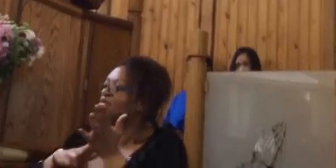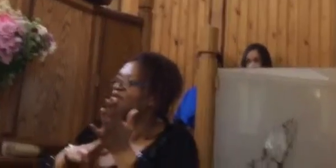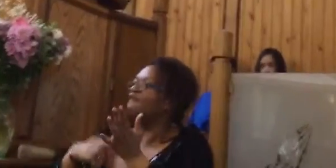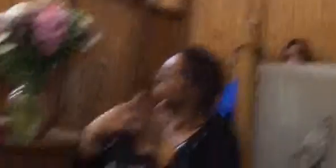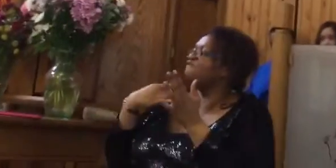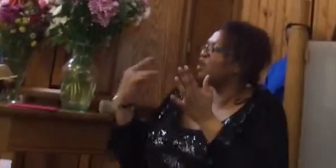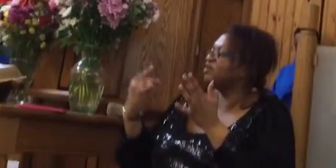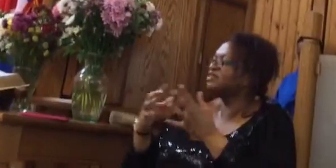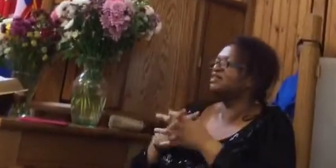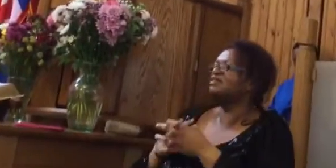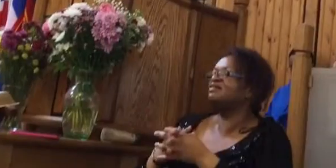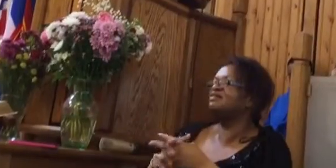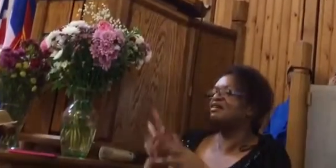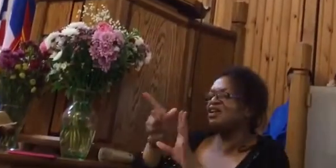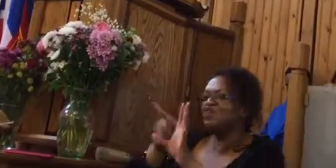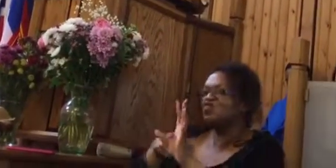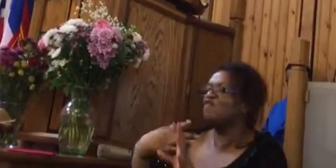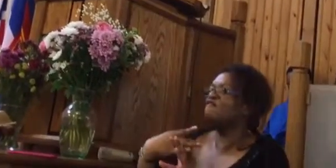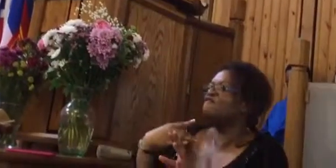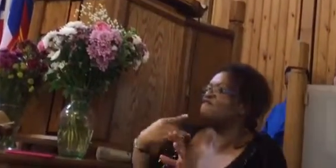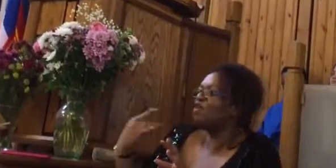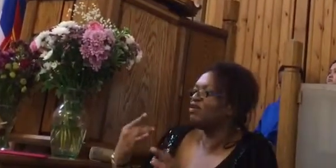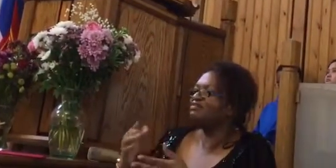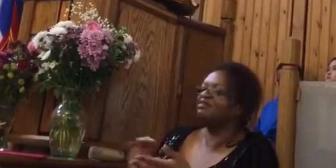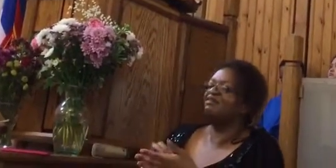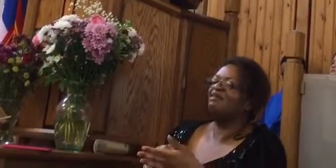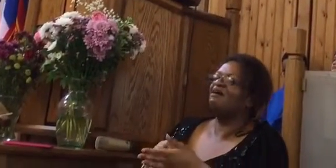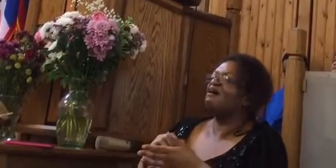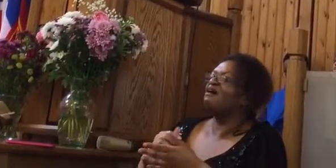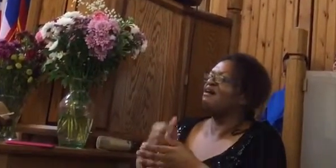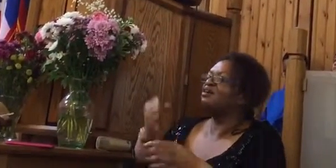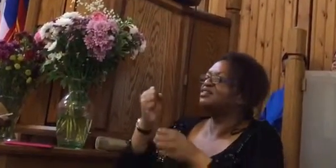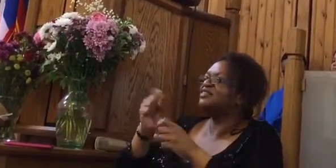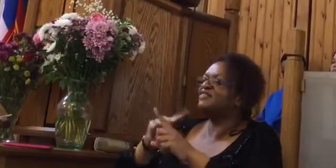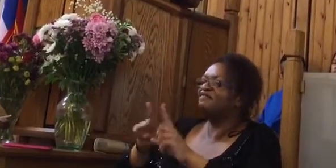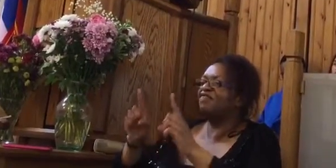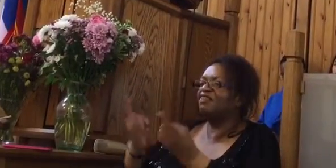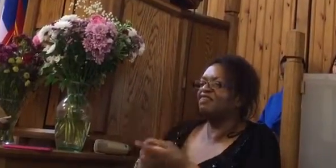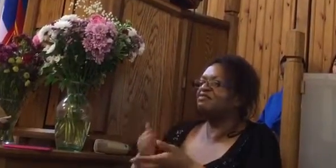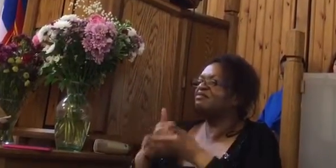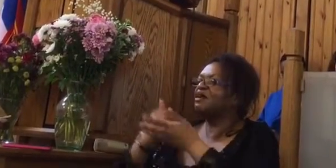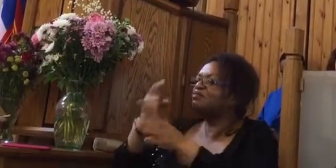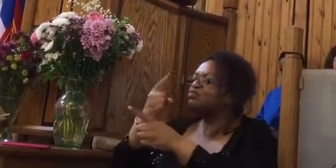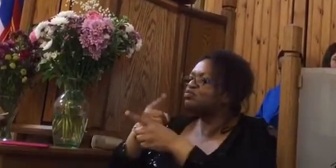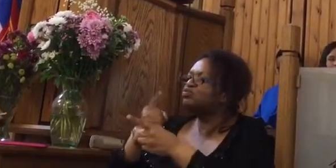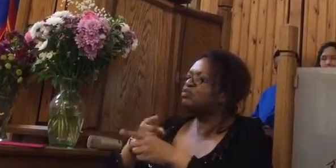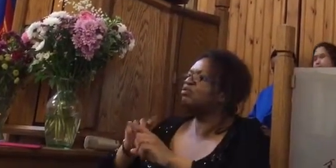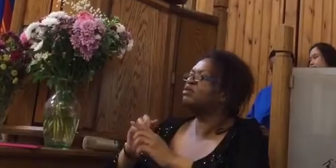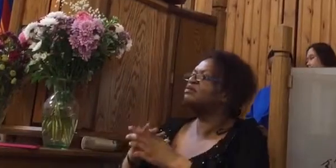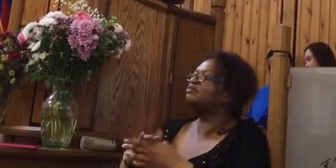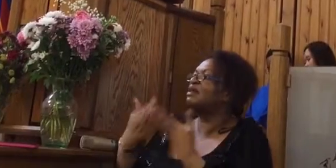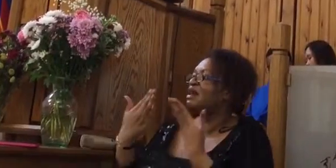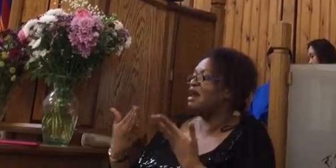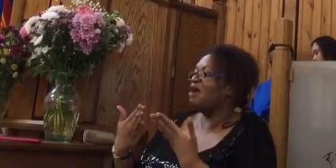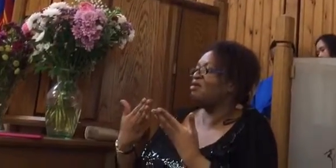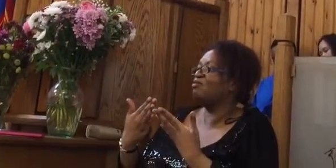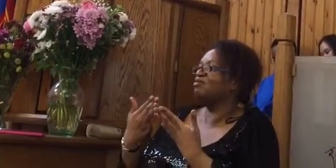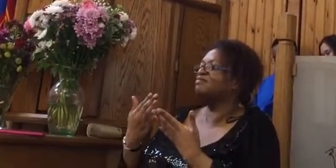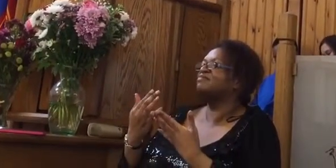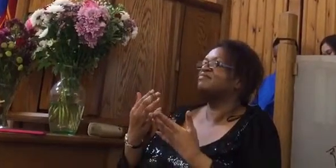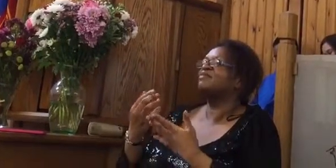That means it would be youth volunteering to actually go out to do mission. Yes, the name now is Adventist